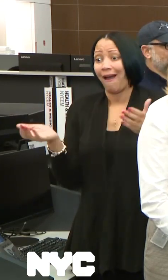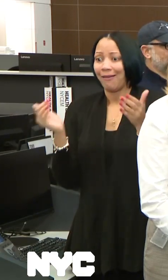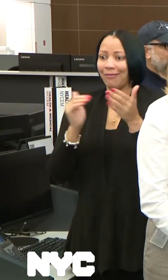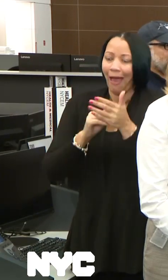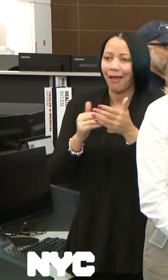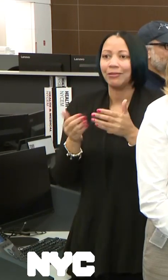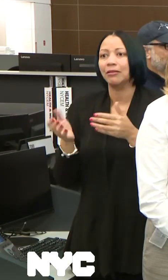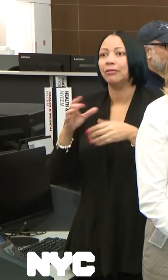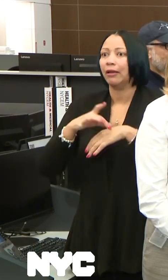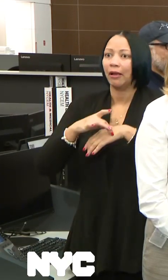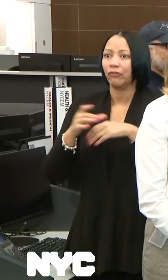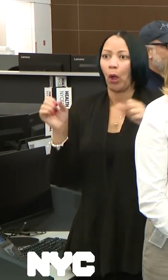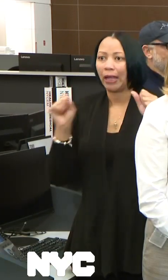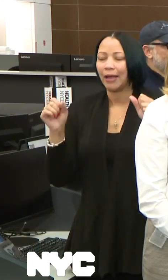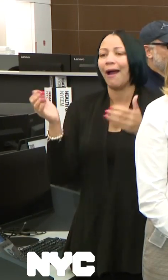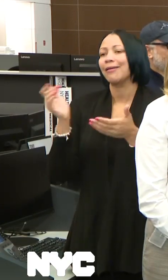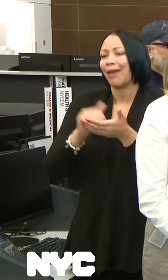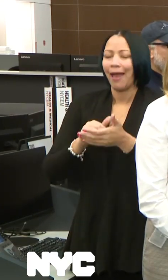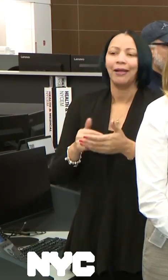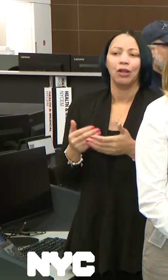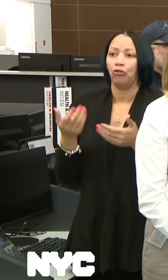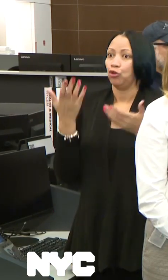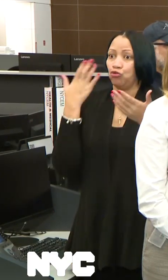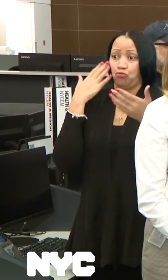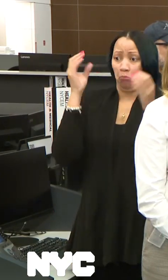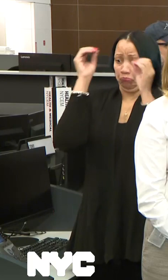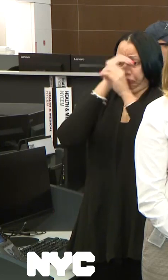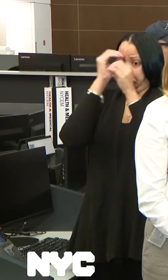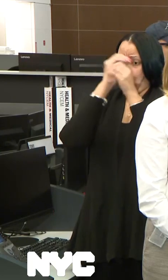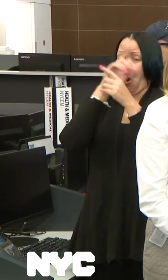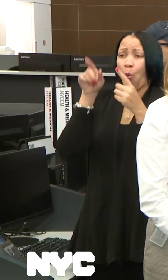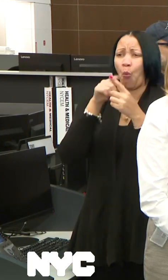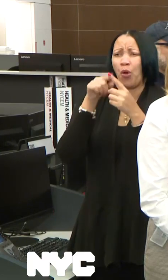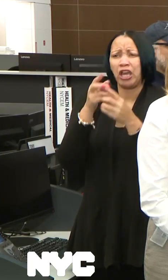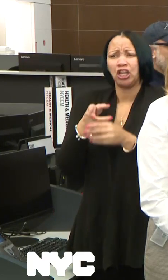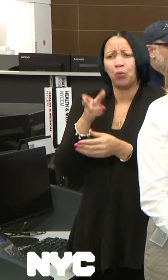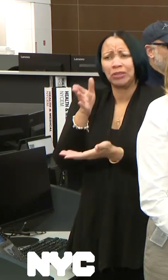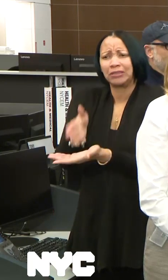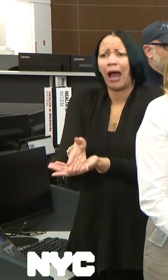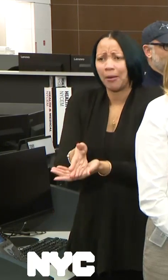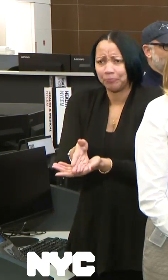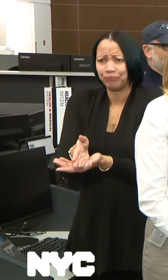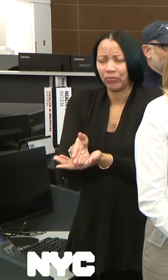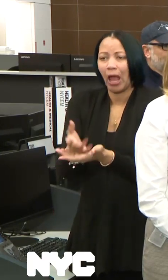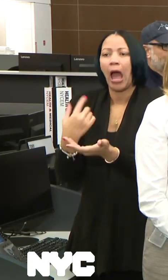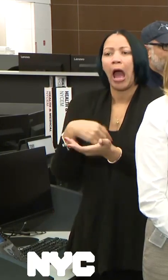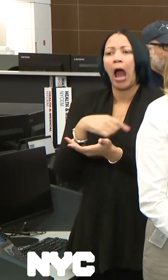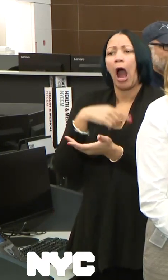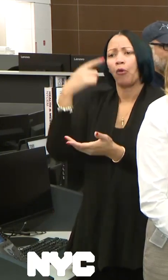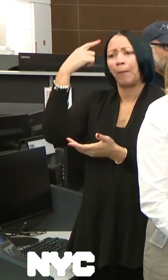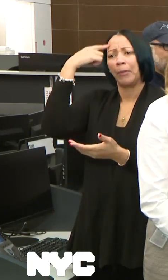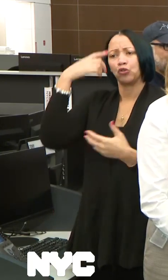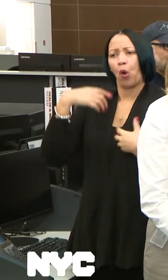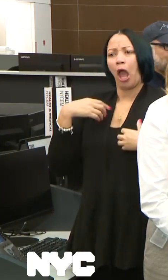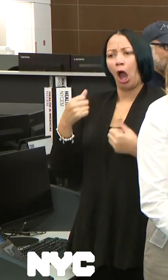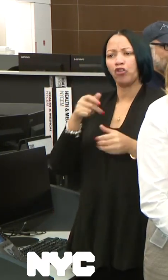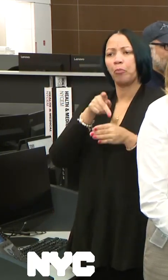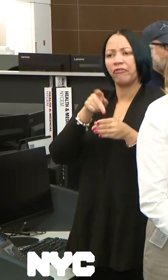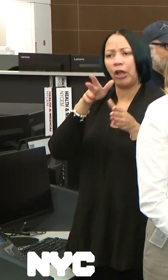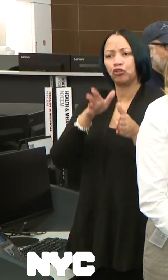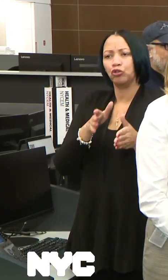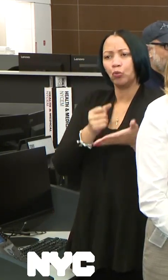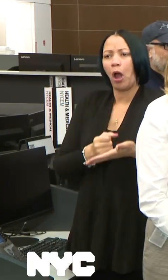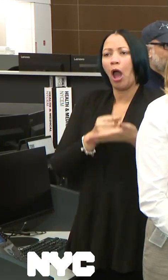anxiety that creates. Our mental health professionals are going to help address those problems and